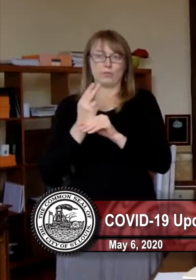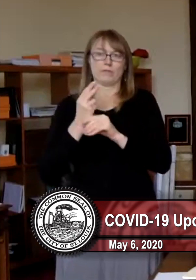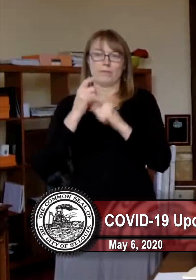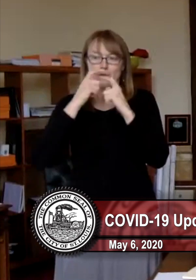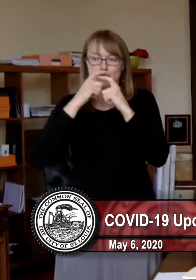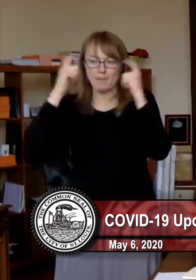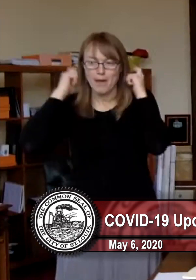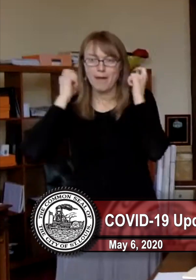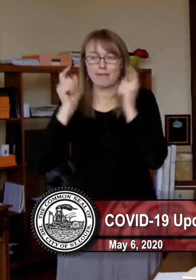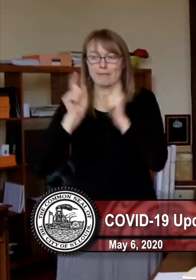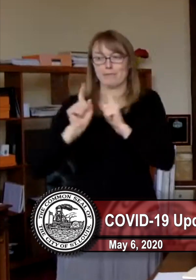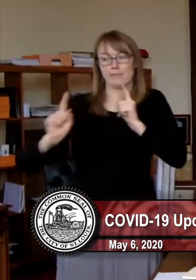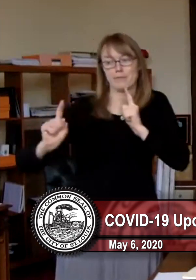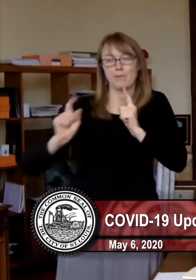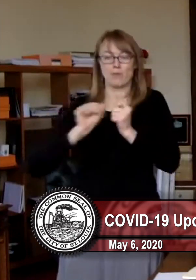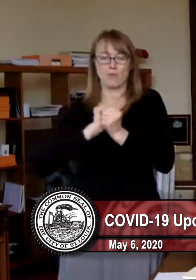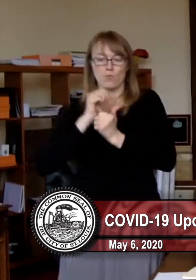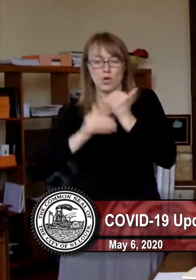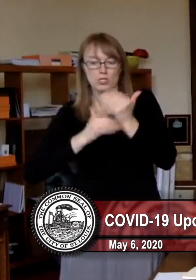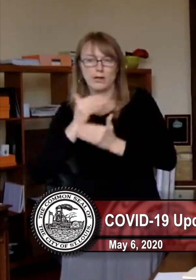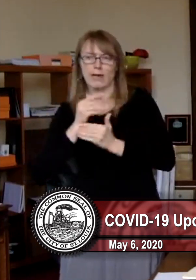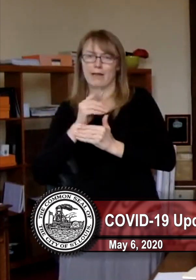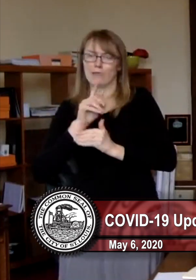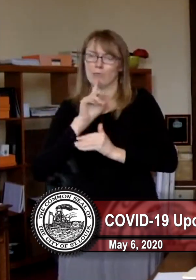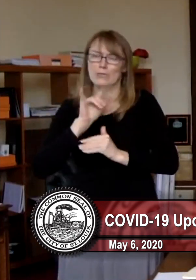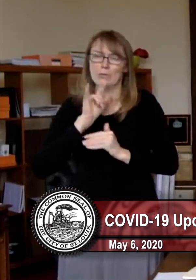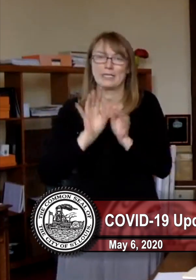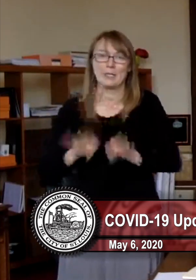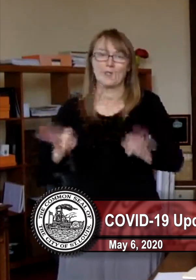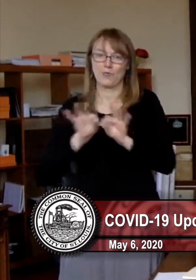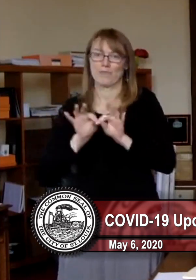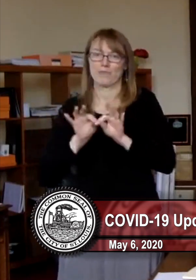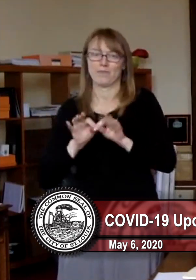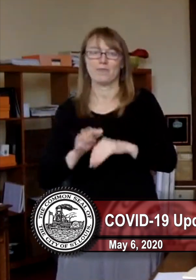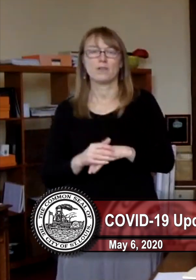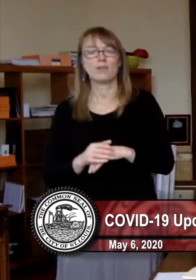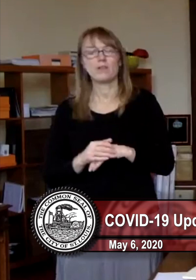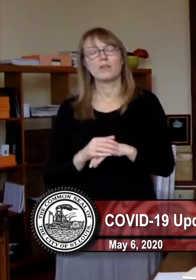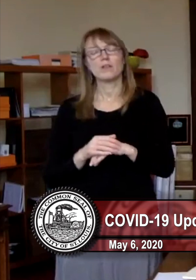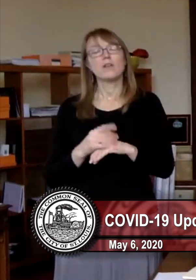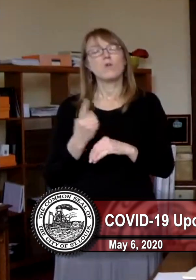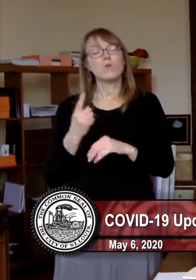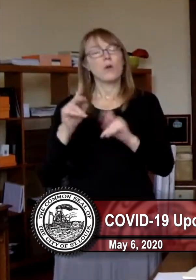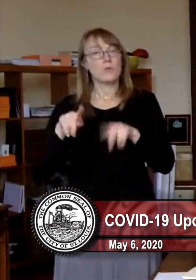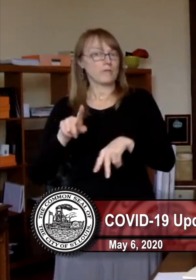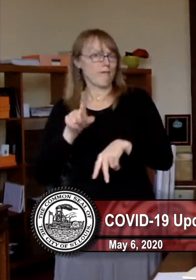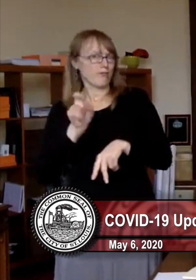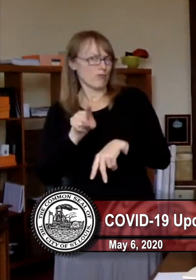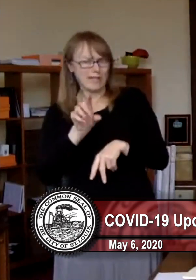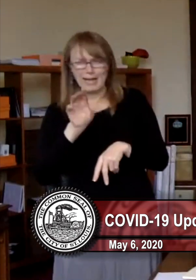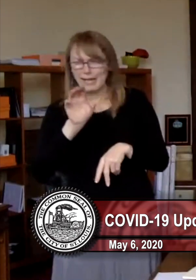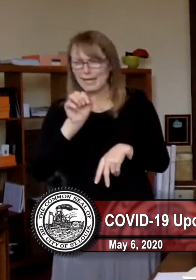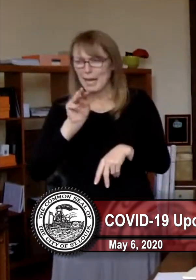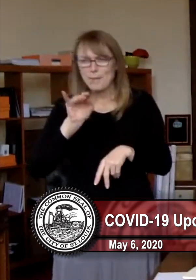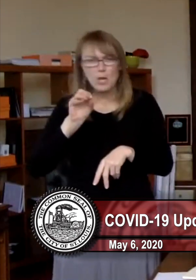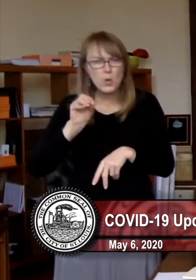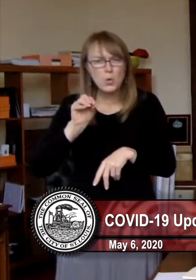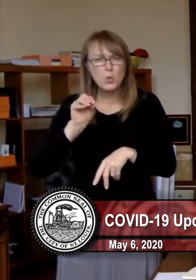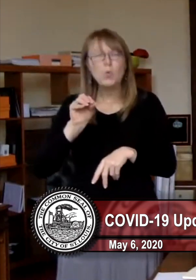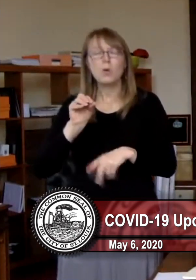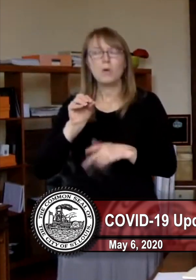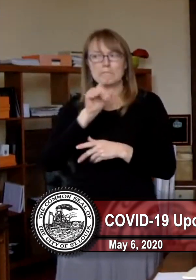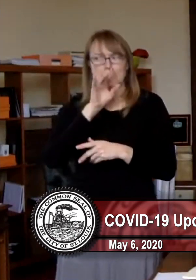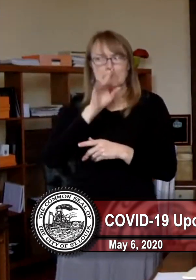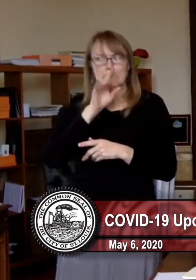What would you tell an employee? This is, I hope I get your name right, for maybe a Cameo. Cameo. An employee